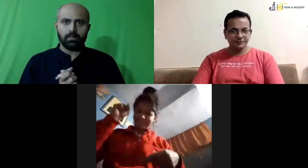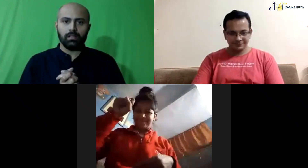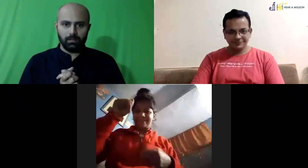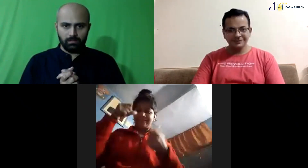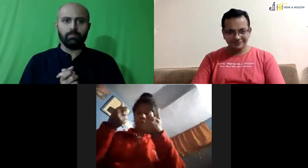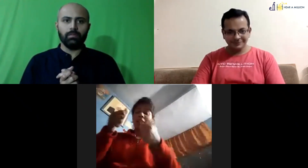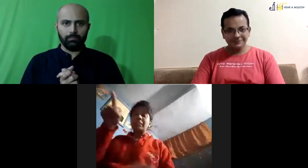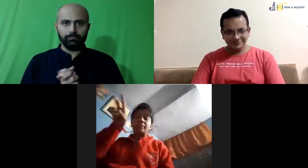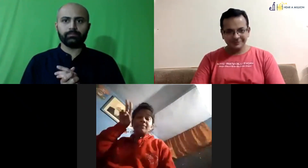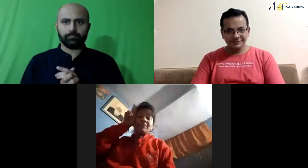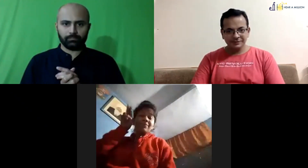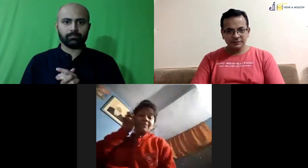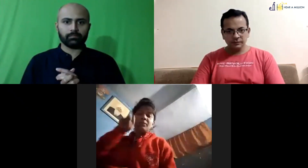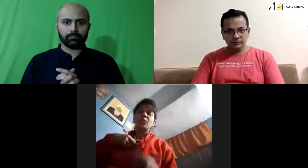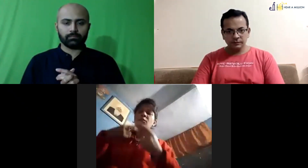Kanpur.